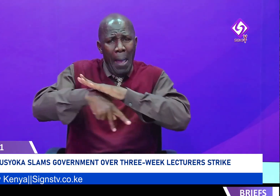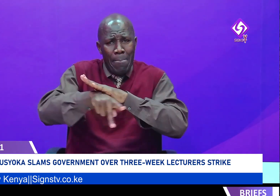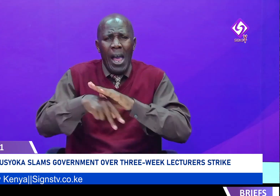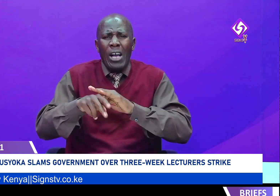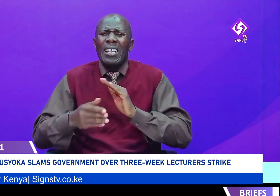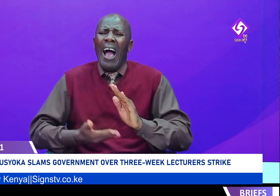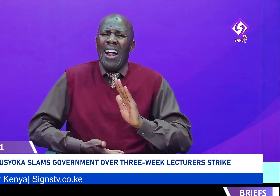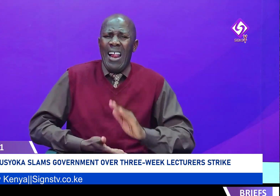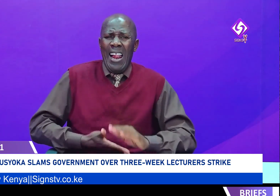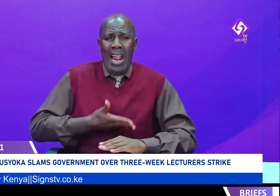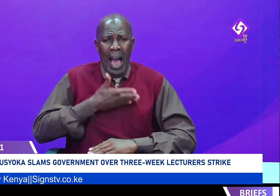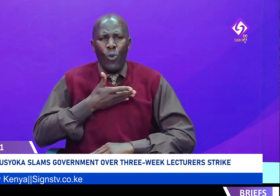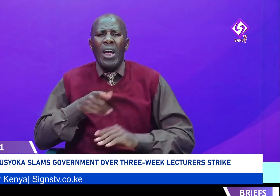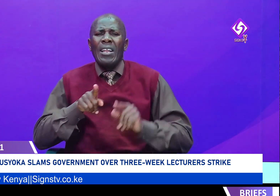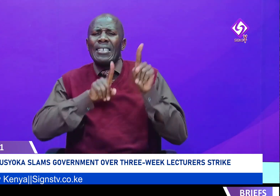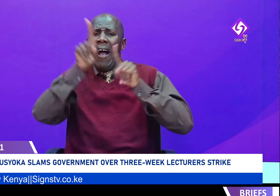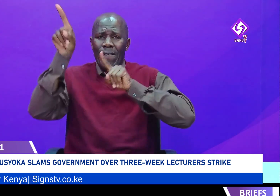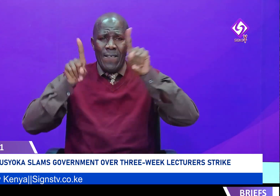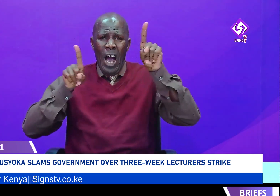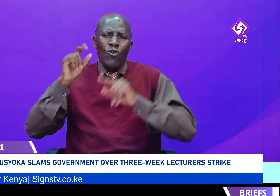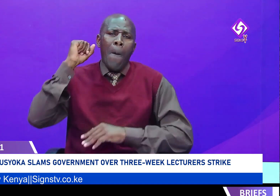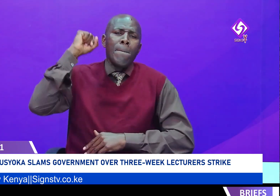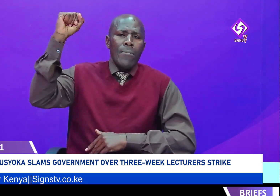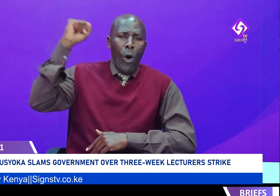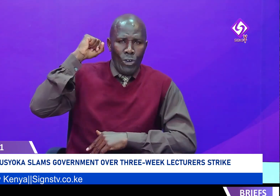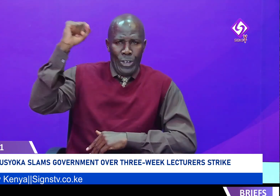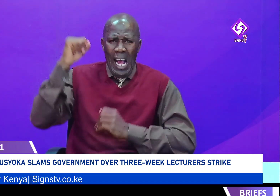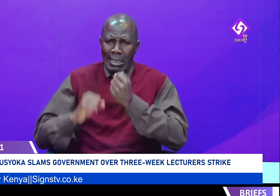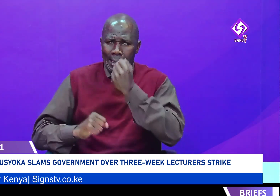disruption to mobilize political support.